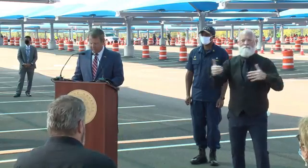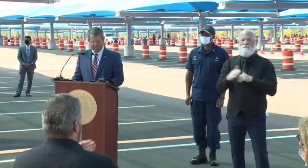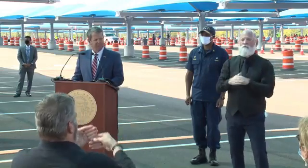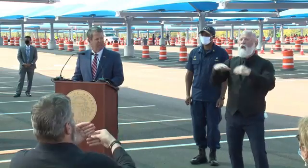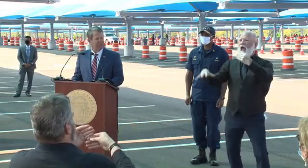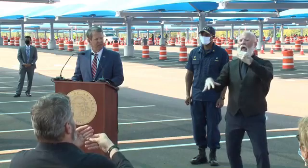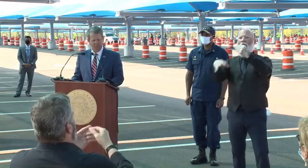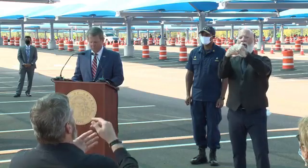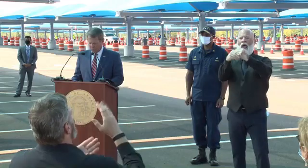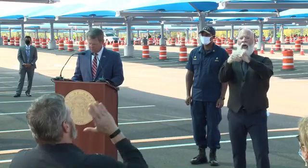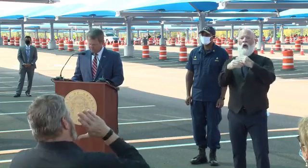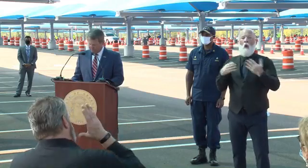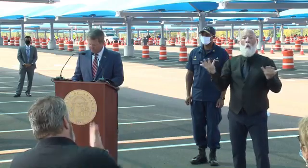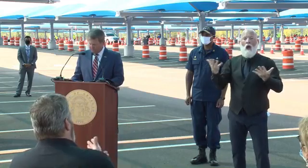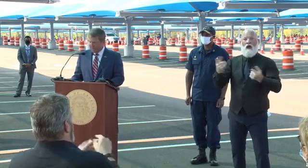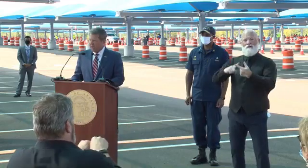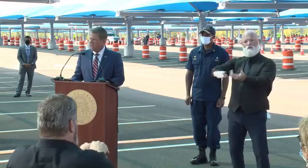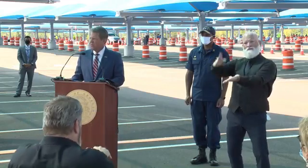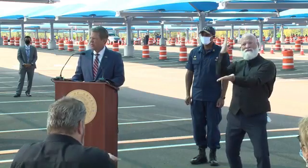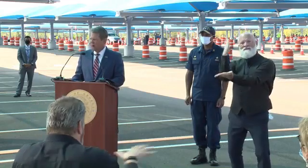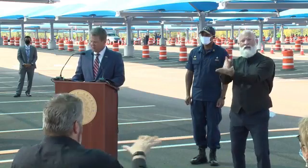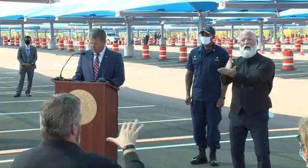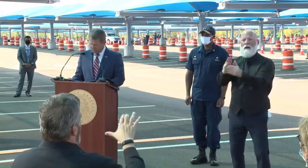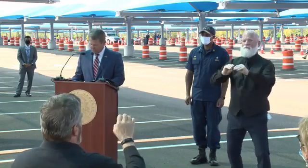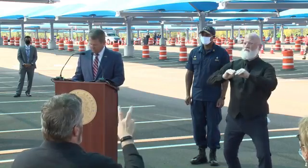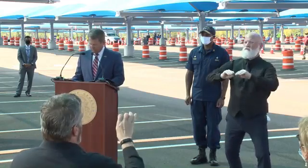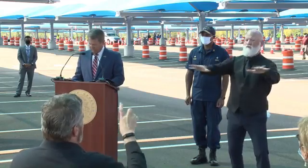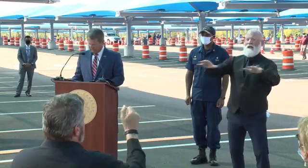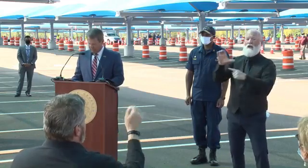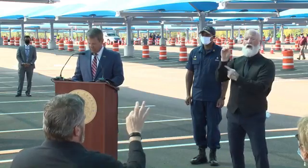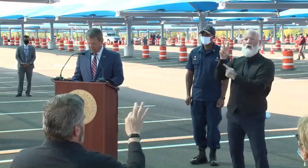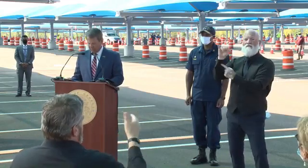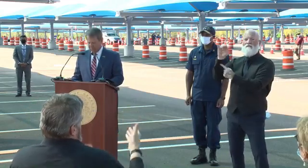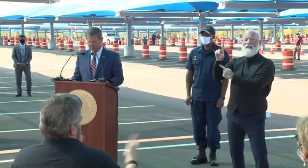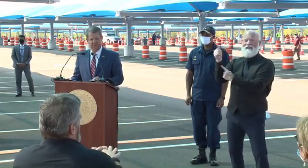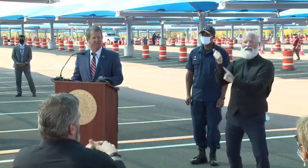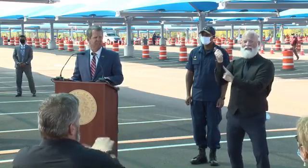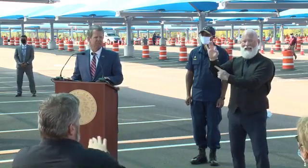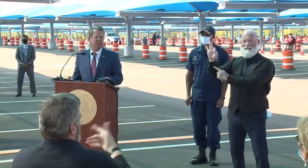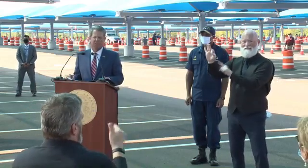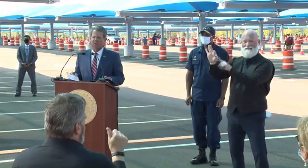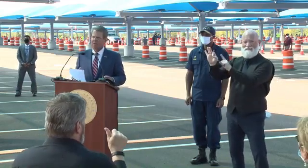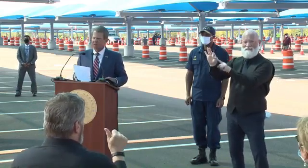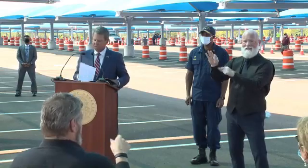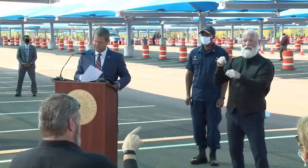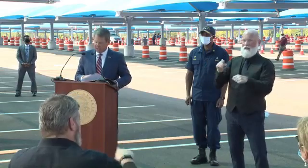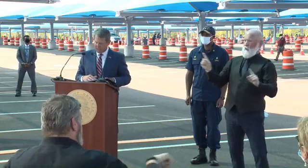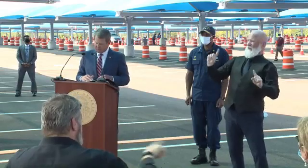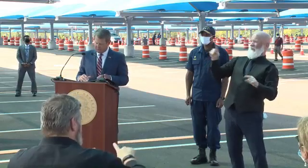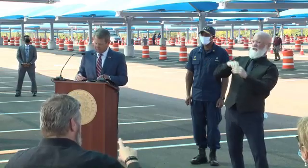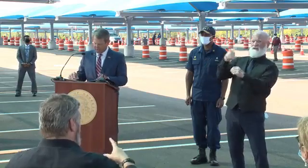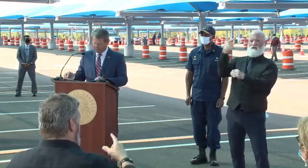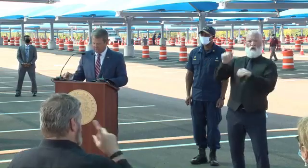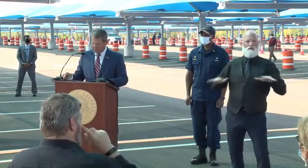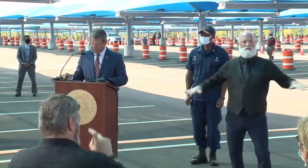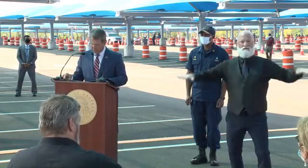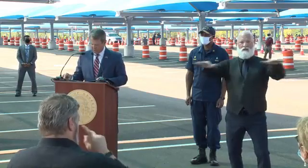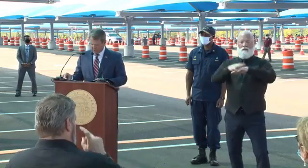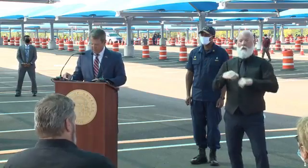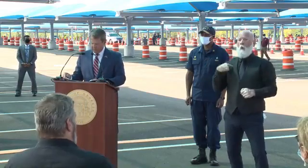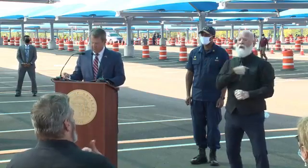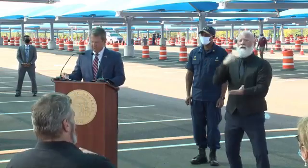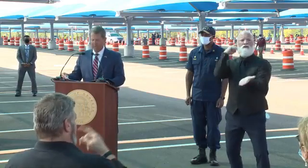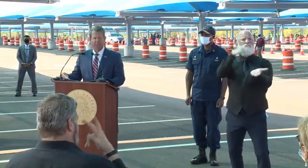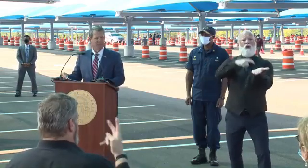of COVID-19 here in Georgia. As you all know and have reported, we've seen some encouraging signs in recent